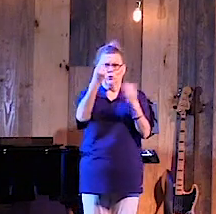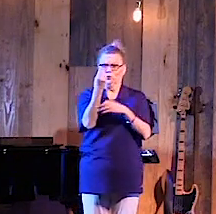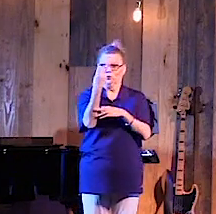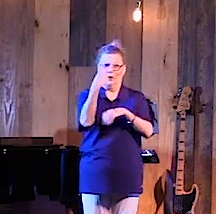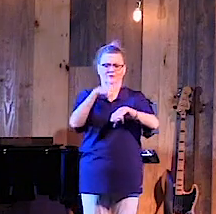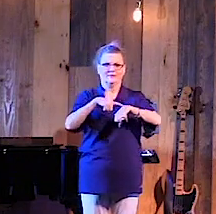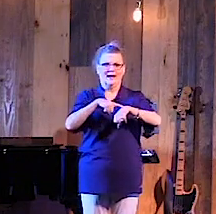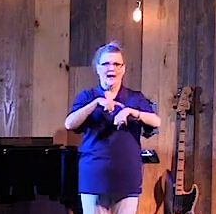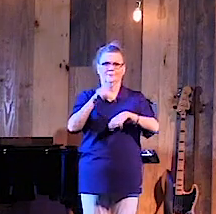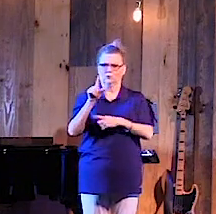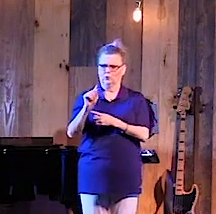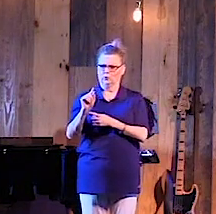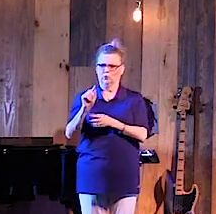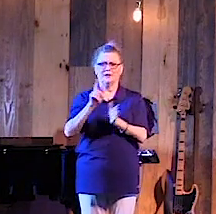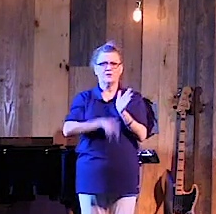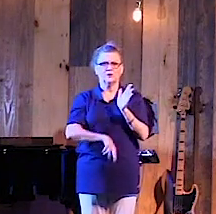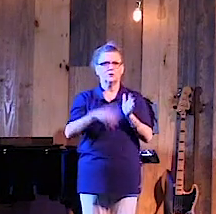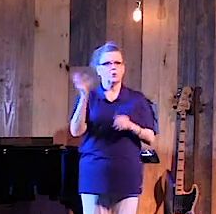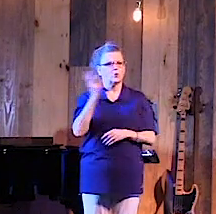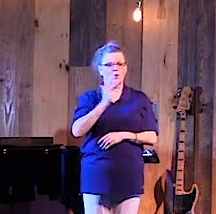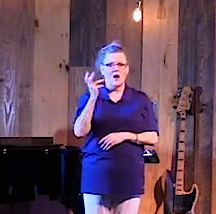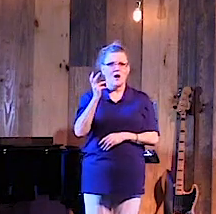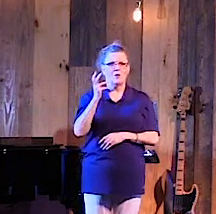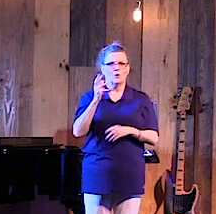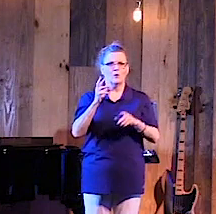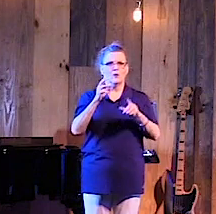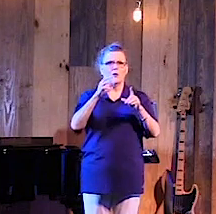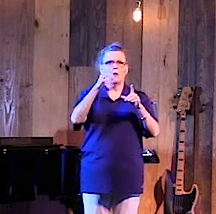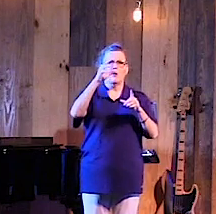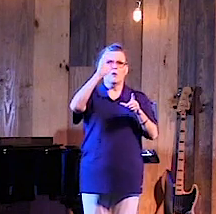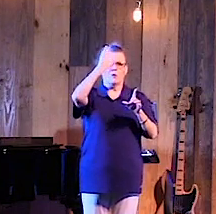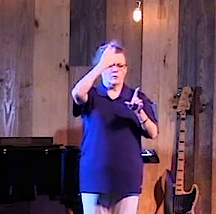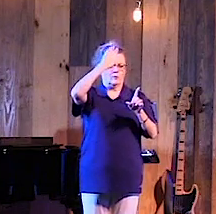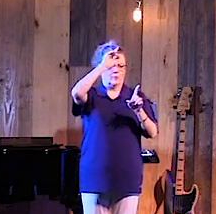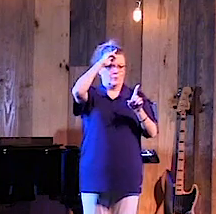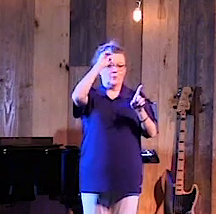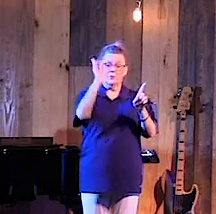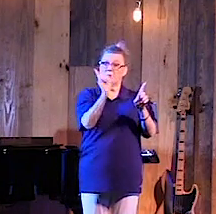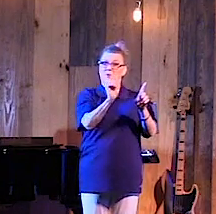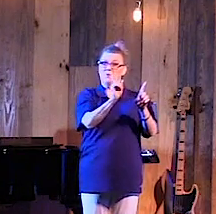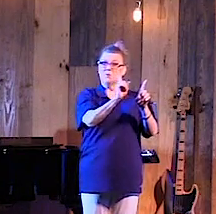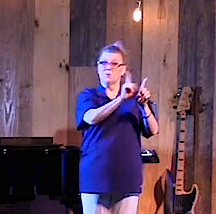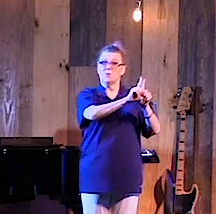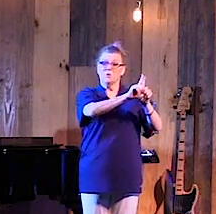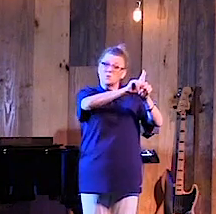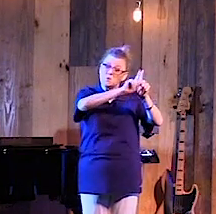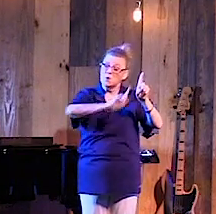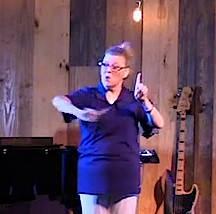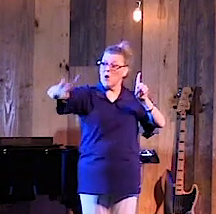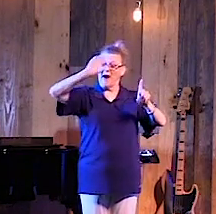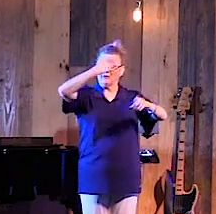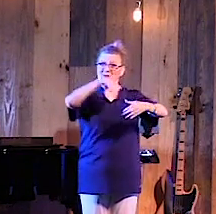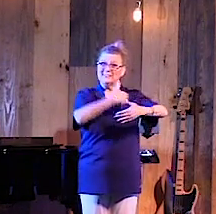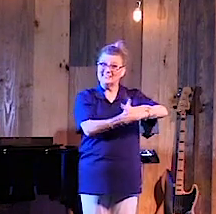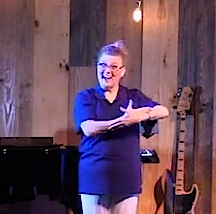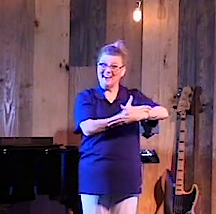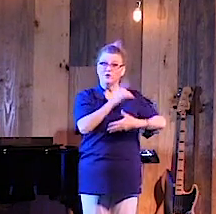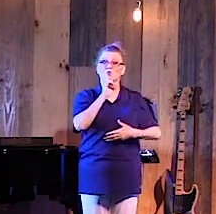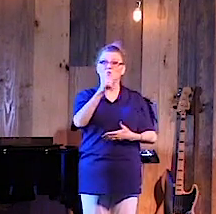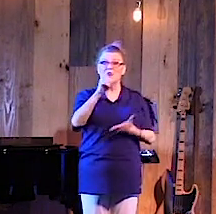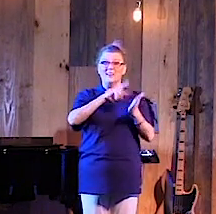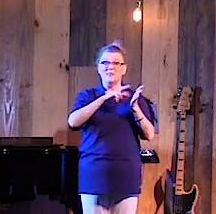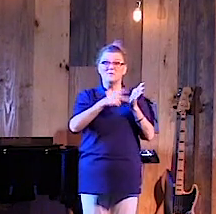we think that the word prodigal means runaway. But the word prodigal really means reckless or